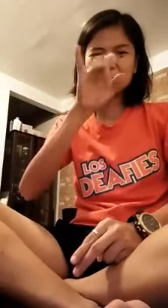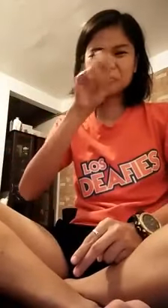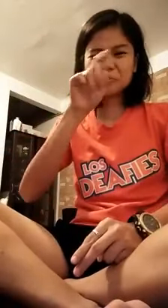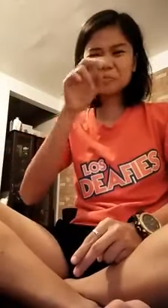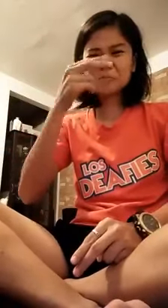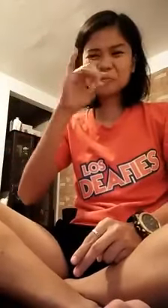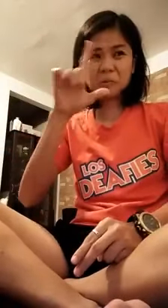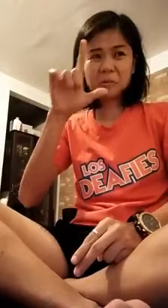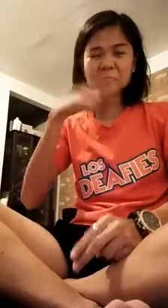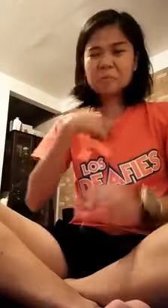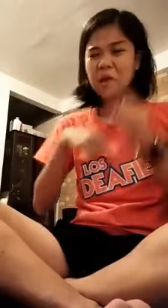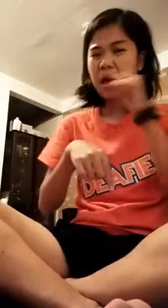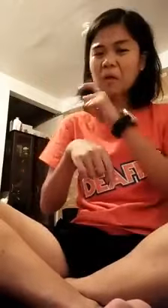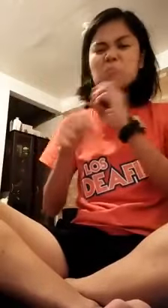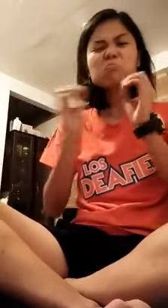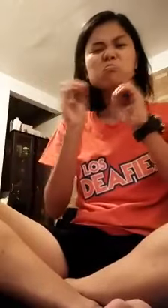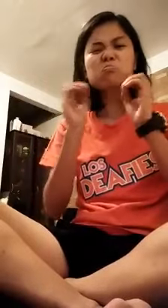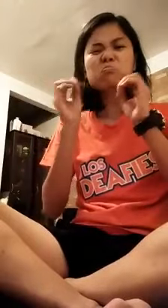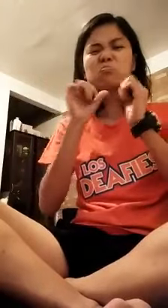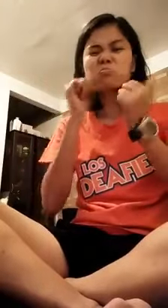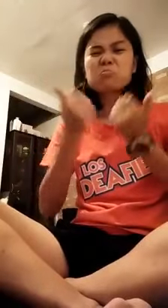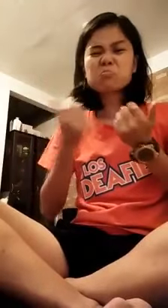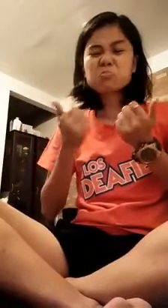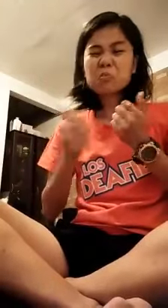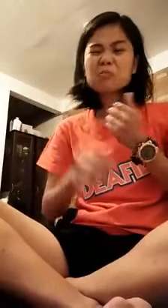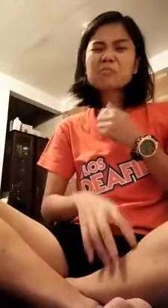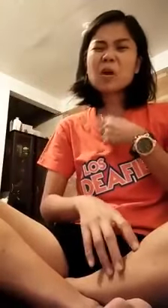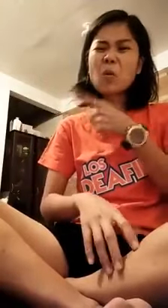time, let's go. It's okay, it's light strats. We got us. good.